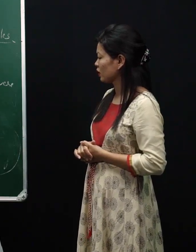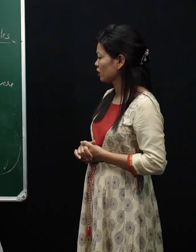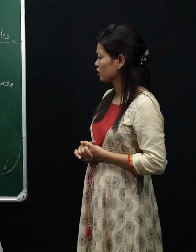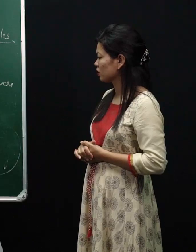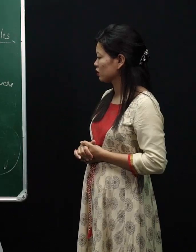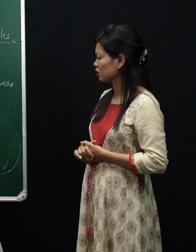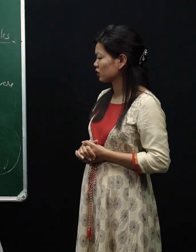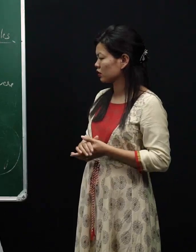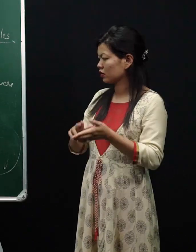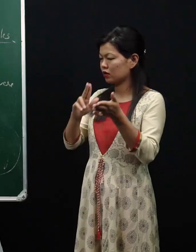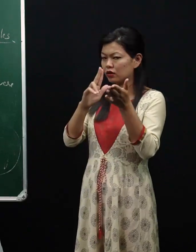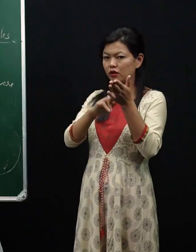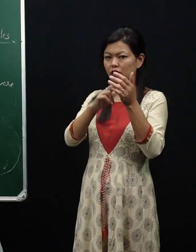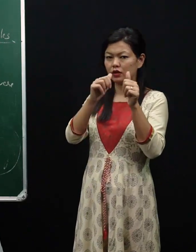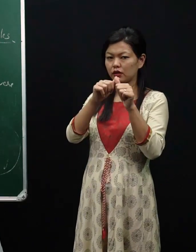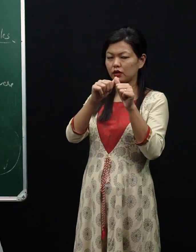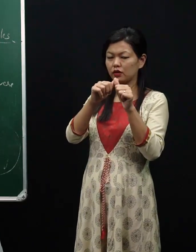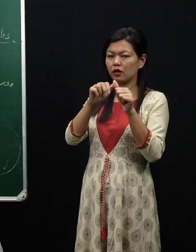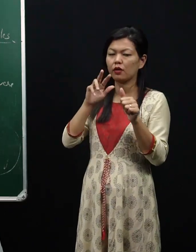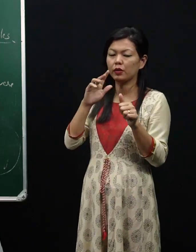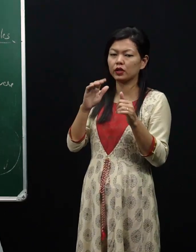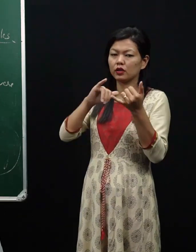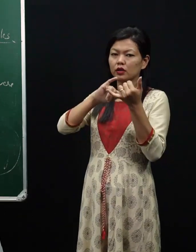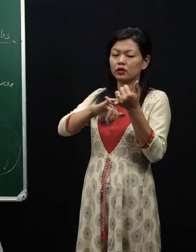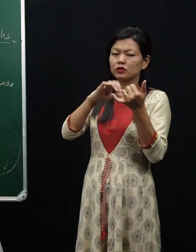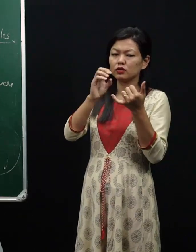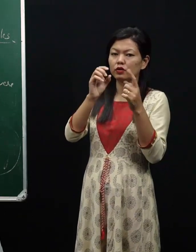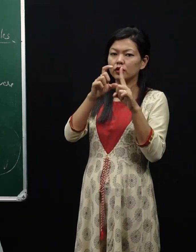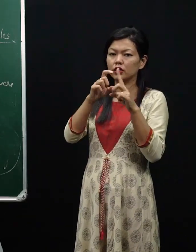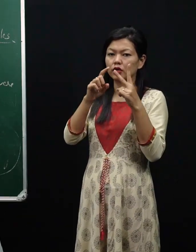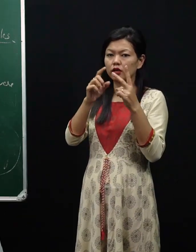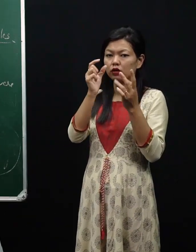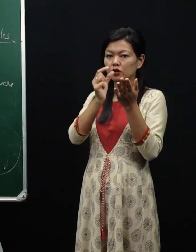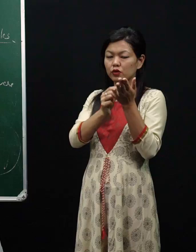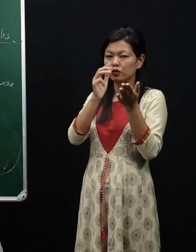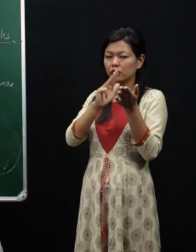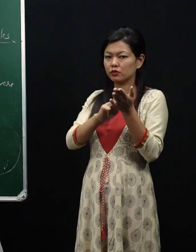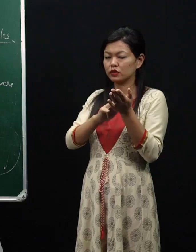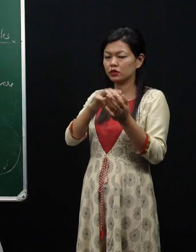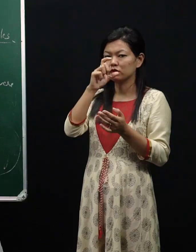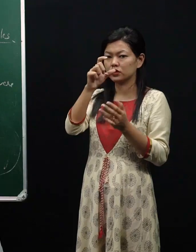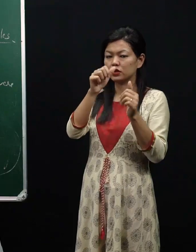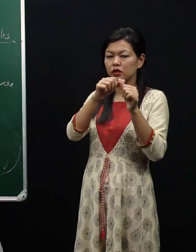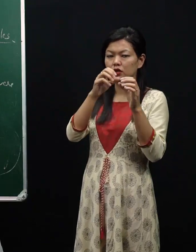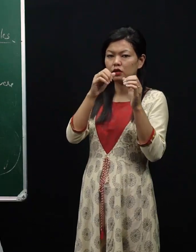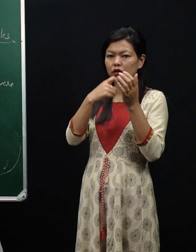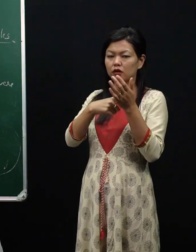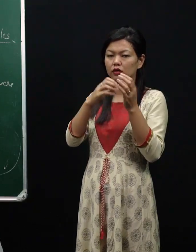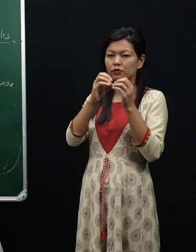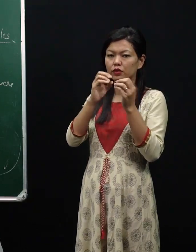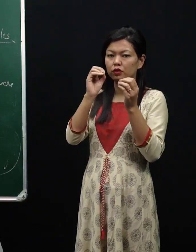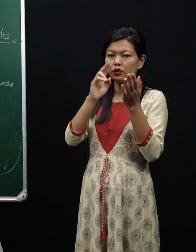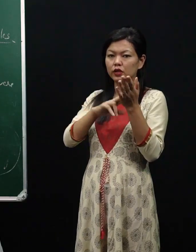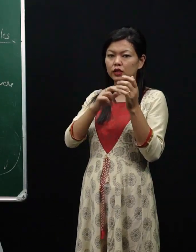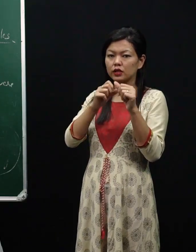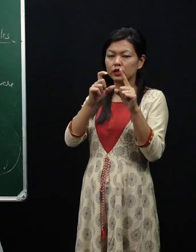So this is sodium carbonate, okay? Sodium carbonate, and then this one is 5.3